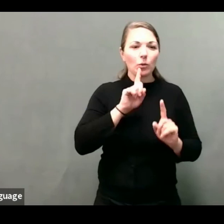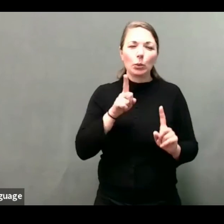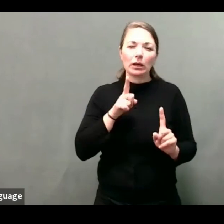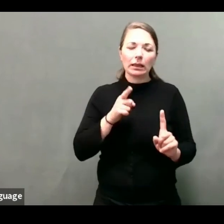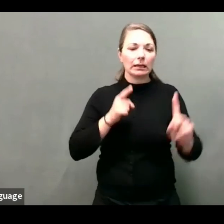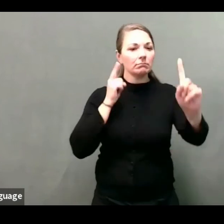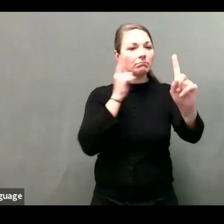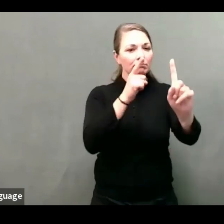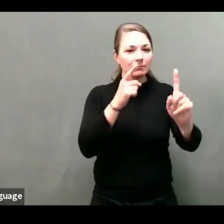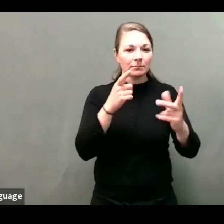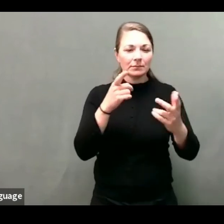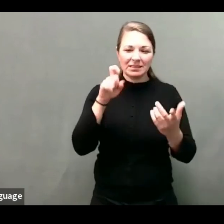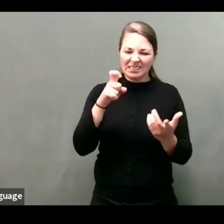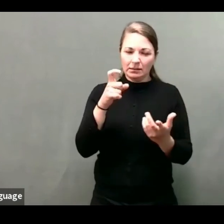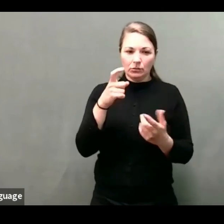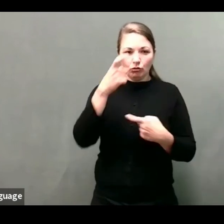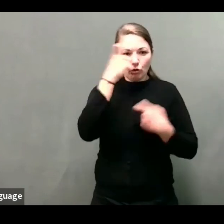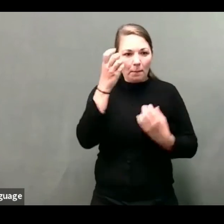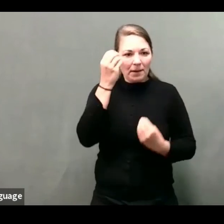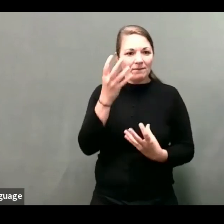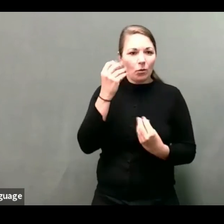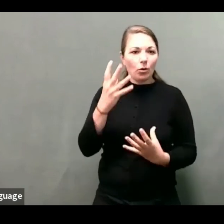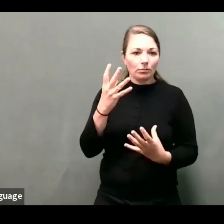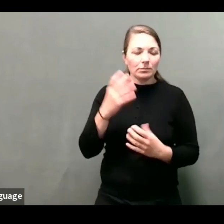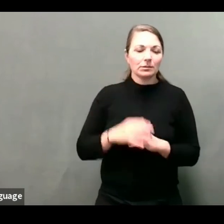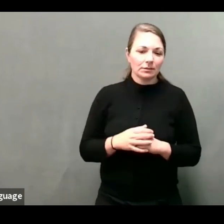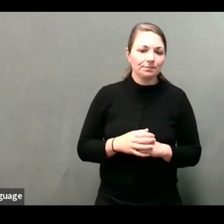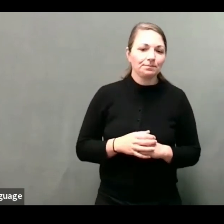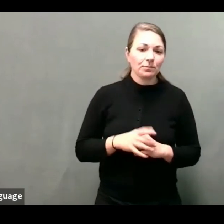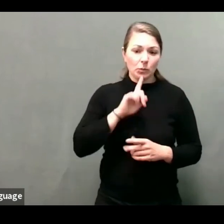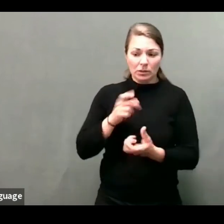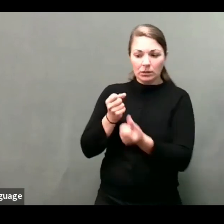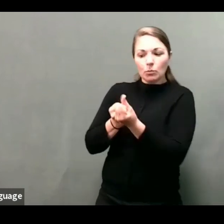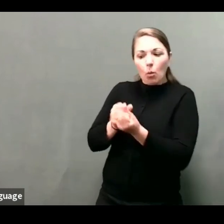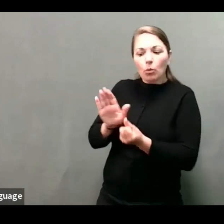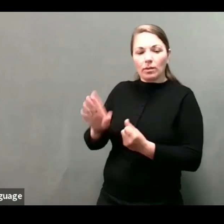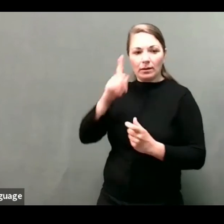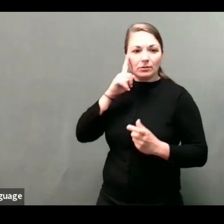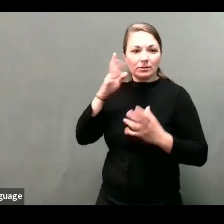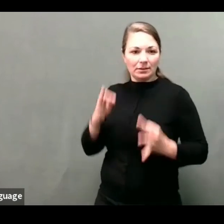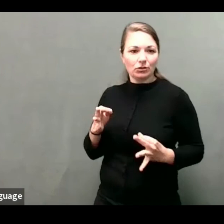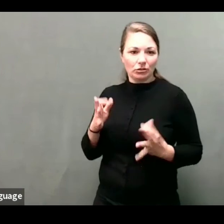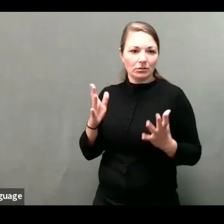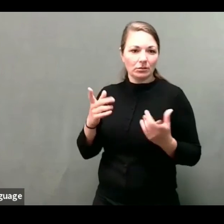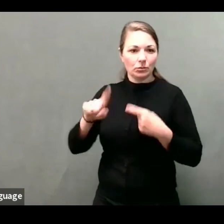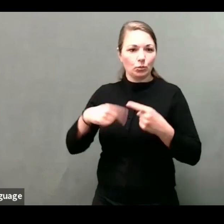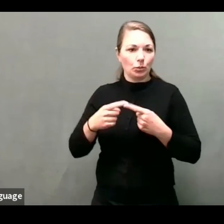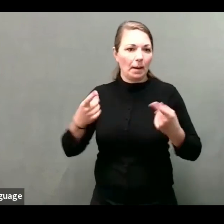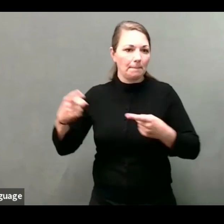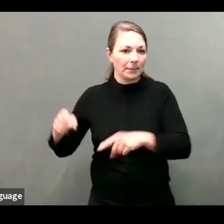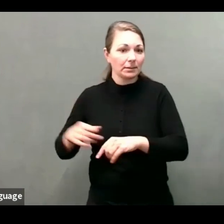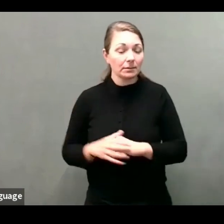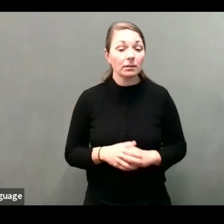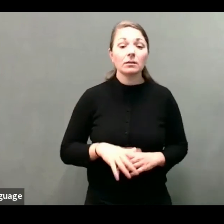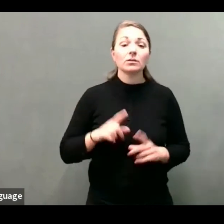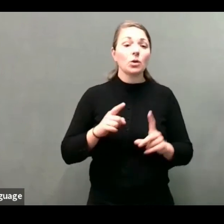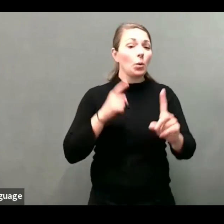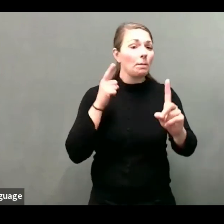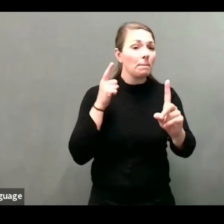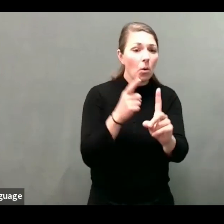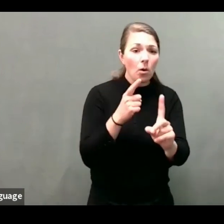will mean for them, but it should also be supporting their choices when they make them. So if they